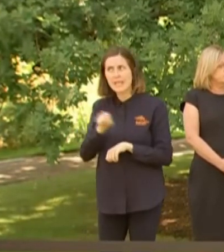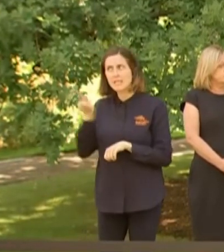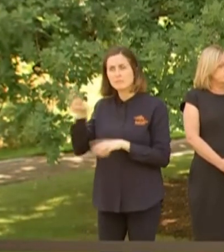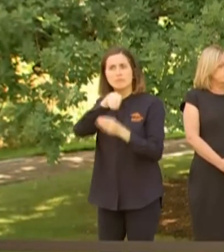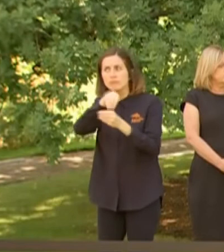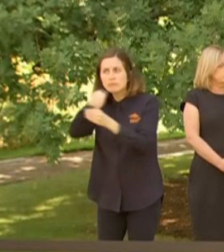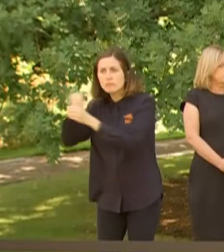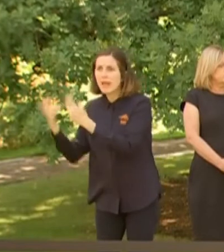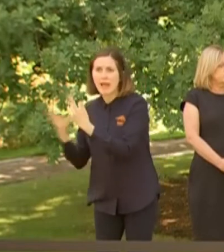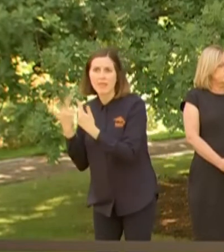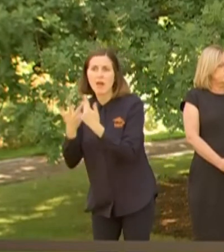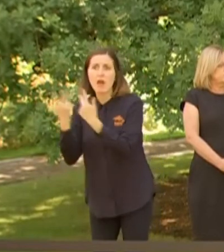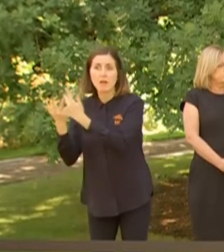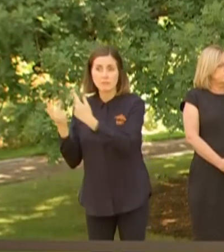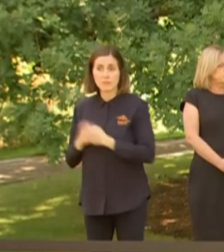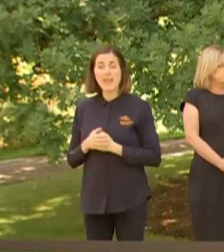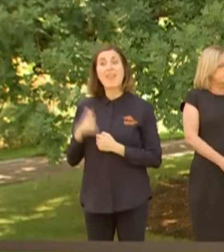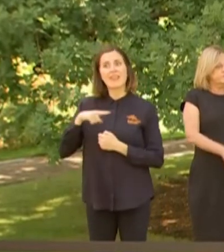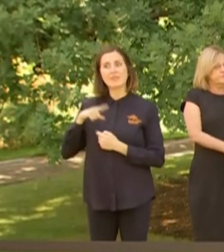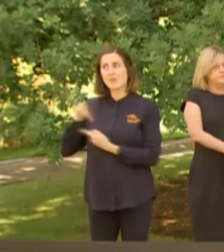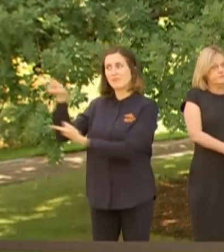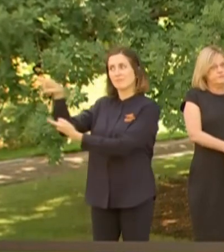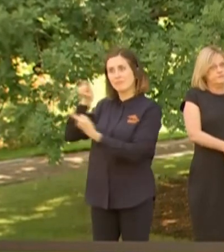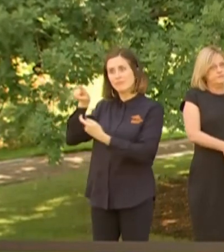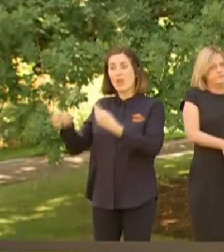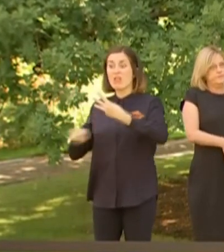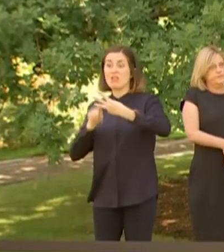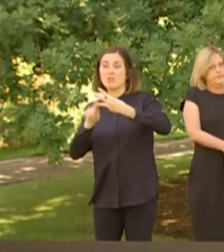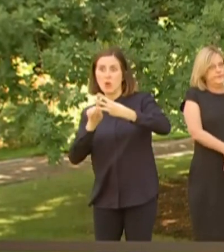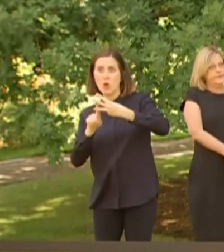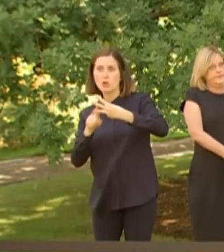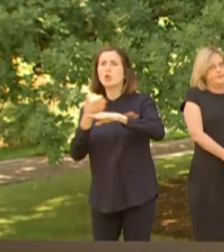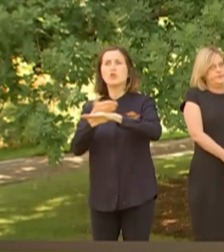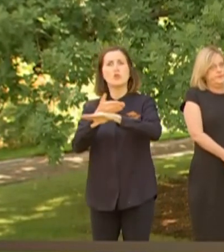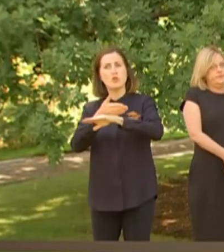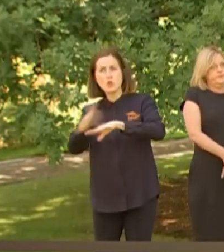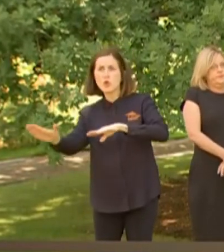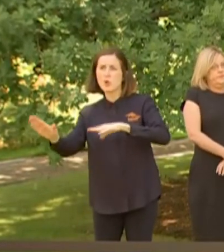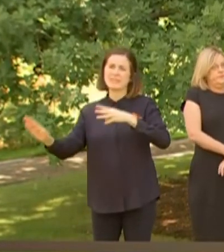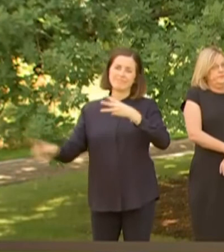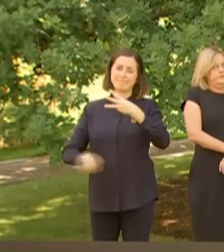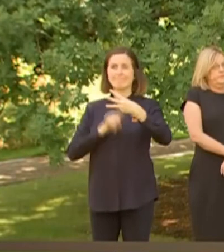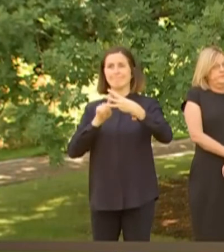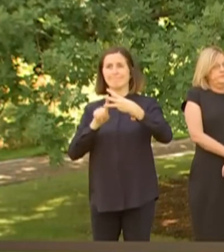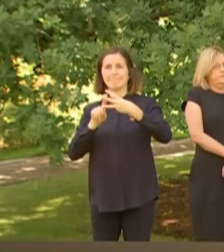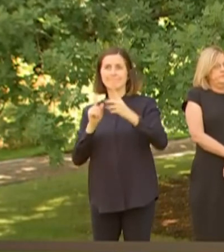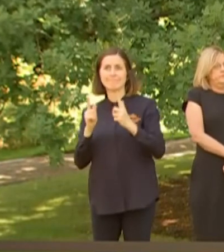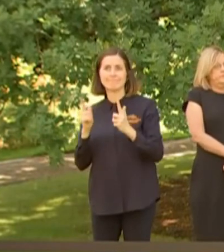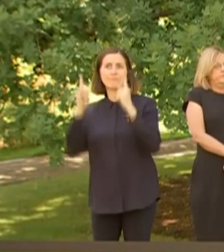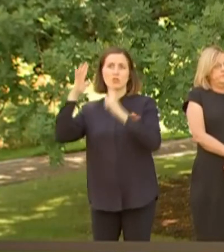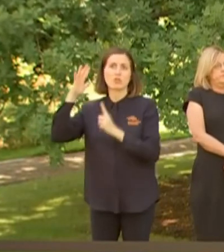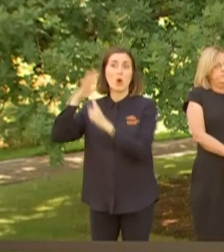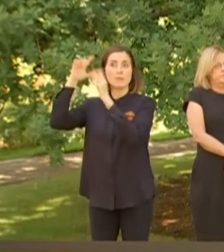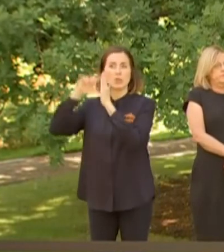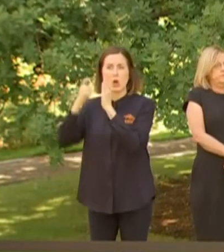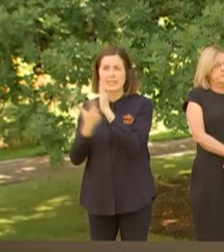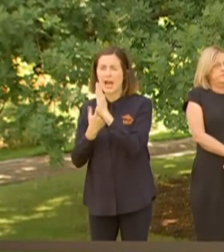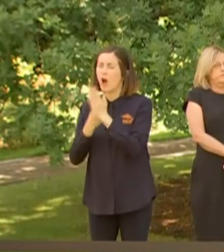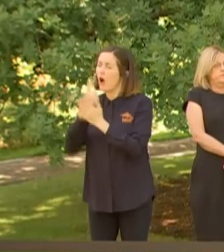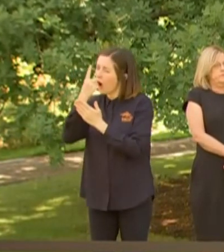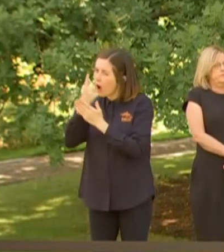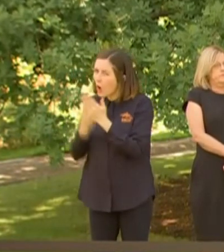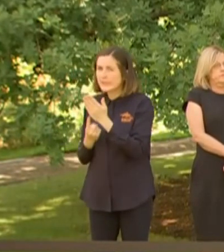the notion of a brand new, very highly qualified, but brand new Deputy Chief Health Officer who doesn't have to look at restrictions, doesn't